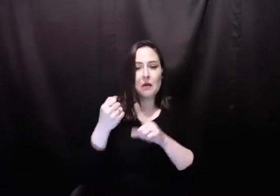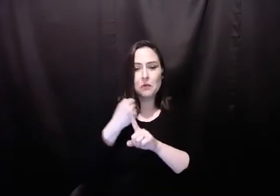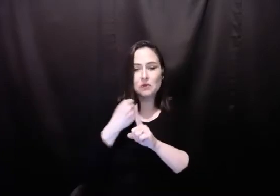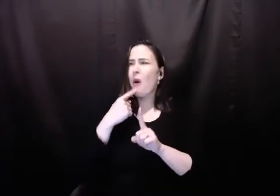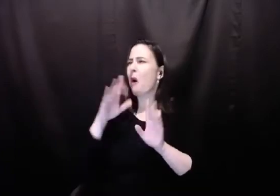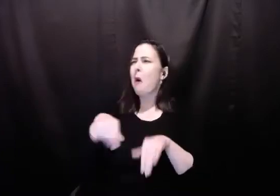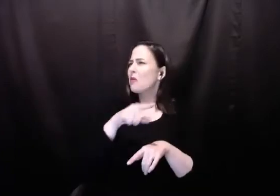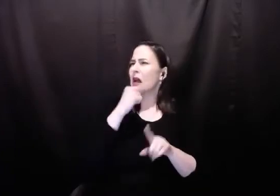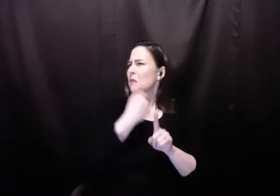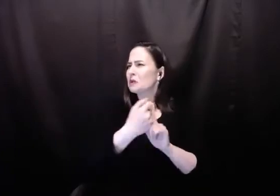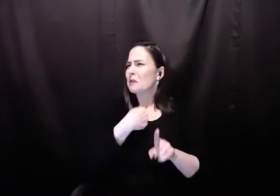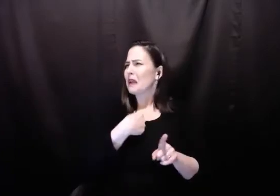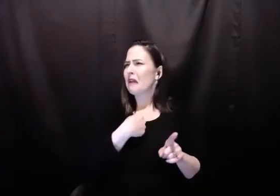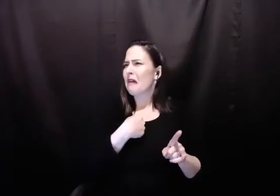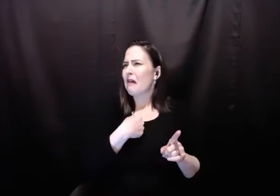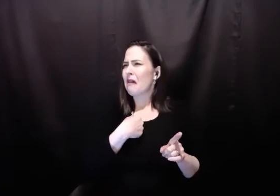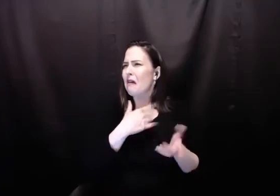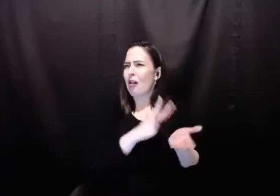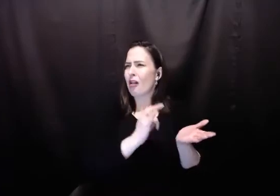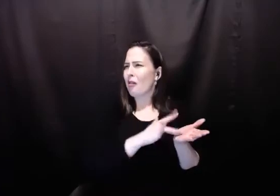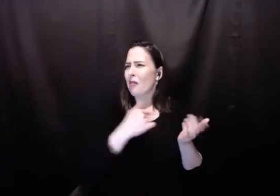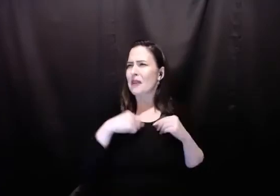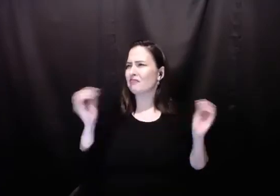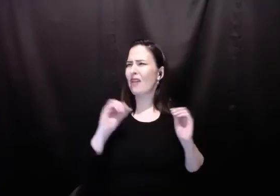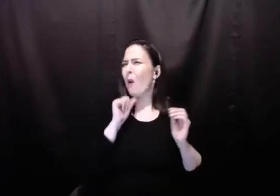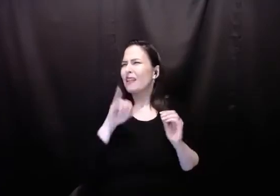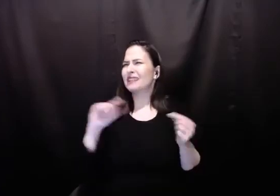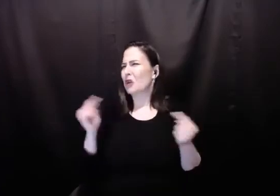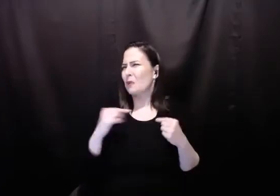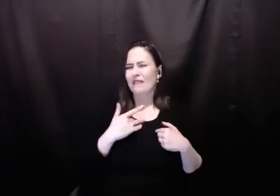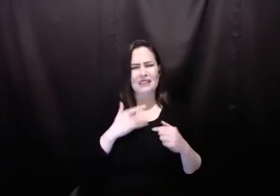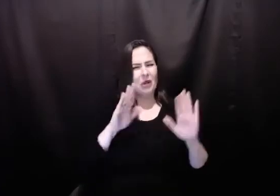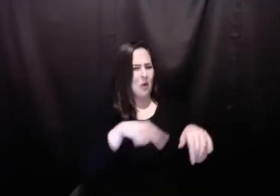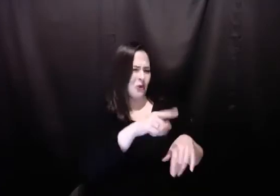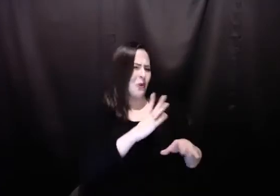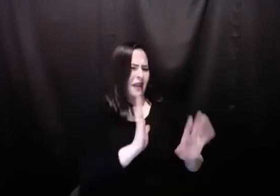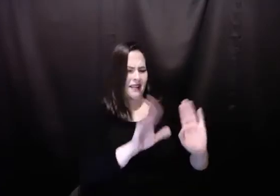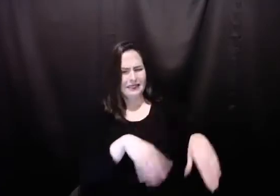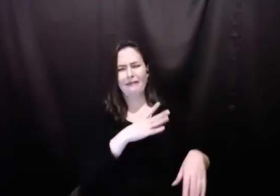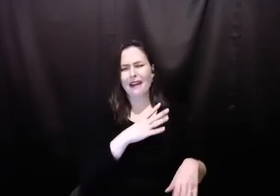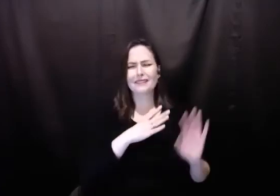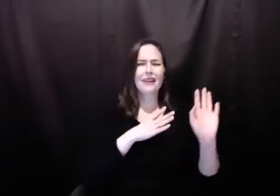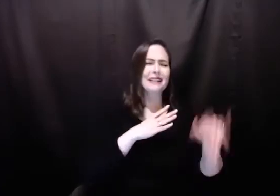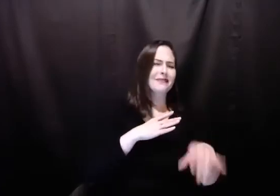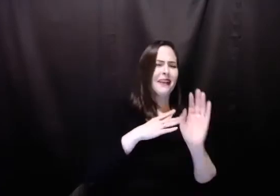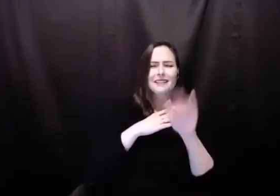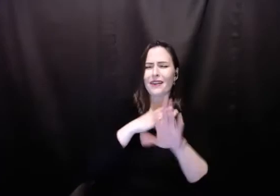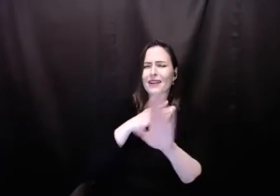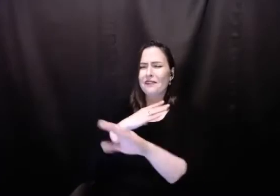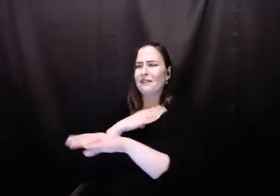No, that's all right. No, I knew you didn't mean that. Blah, blah, blah, blah, blah." We deny it. I can't tell you the number of fifth steps I've heard